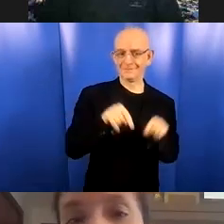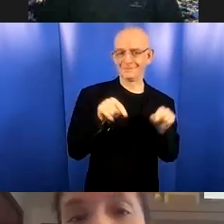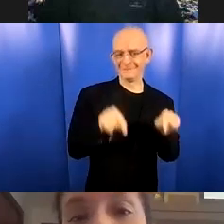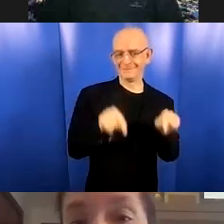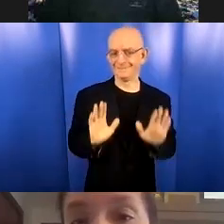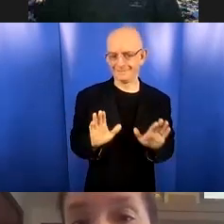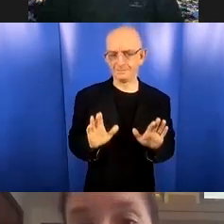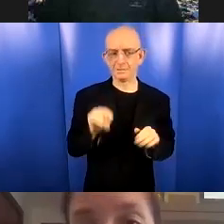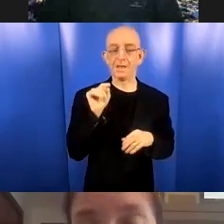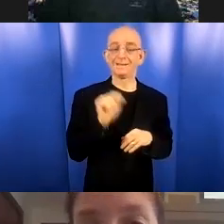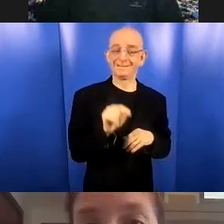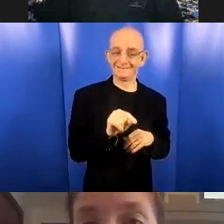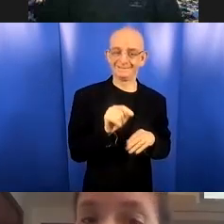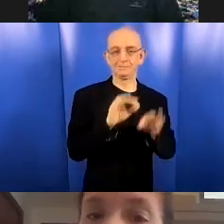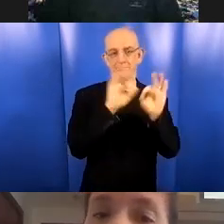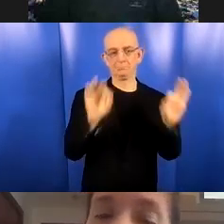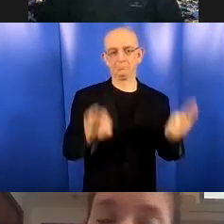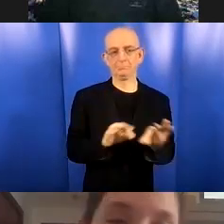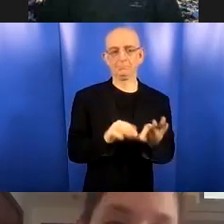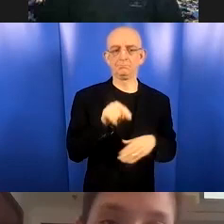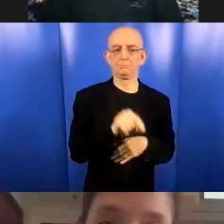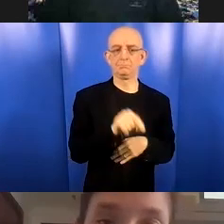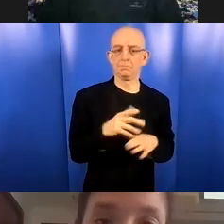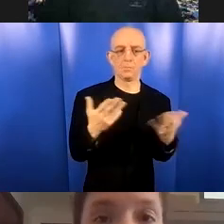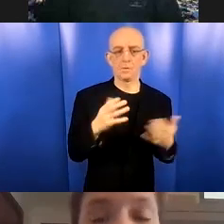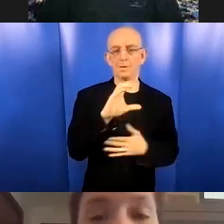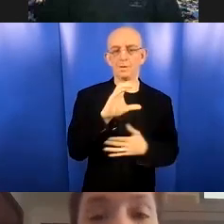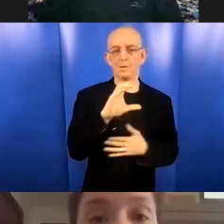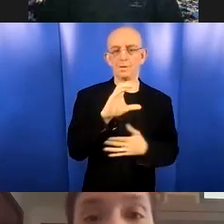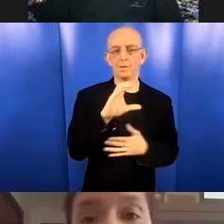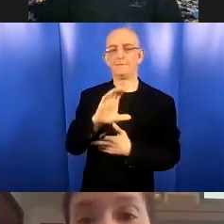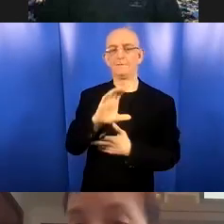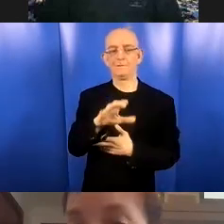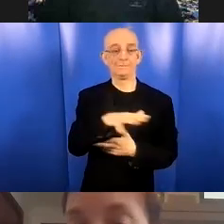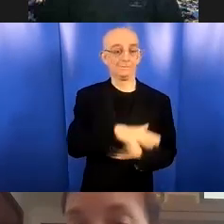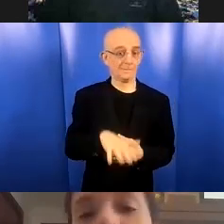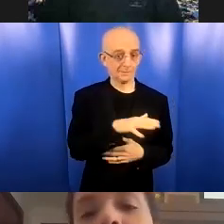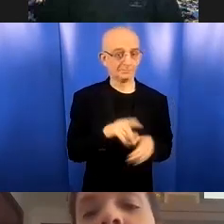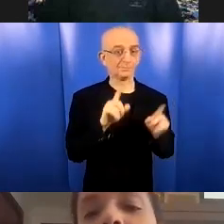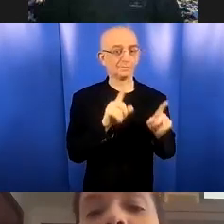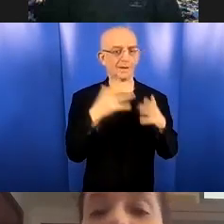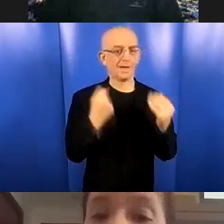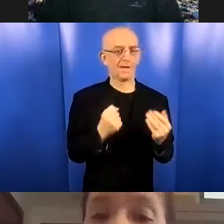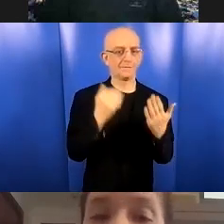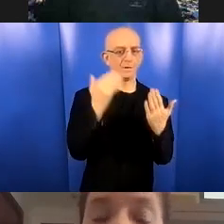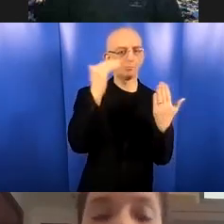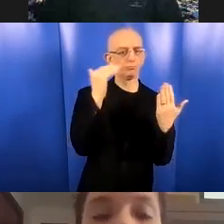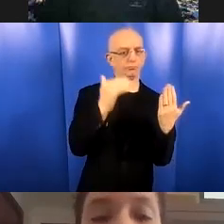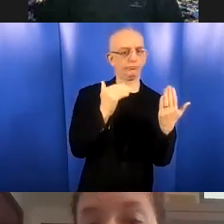categories. Open being the countries where the civic space freedoms are best respected, then